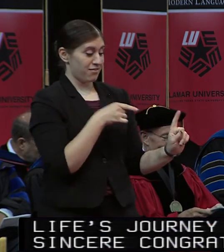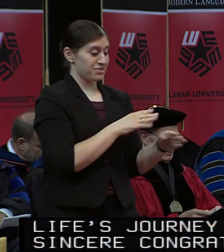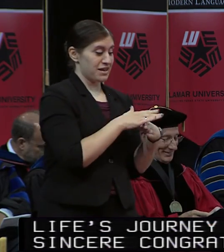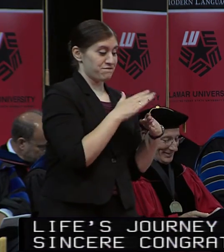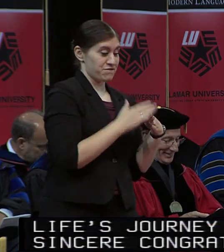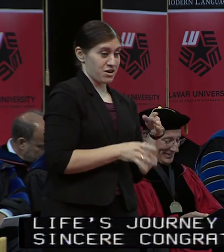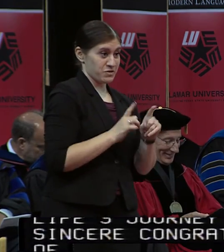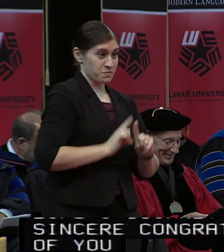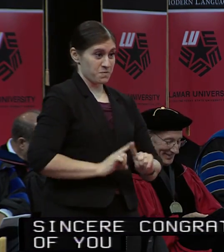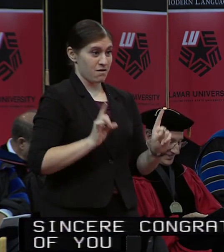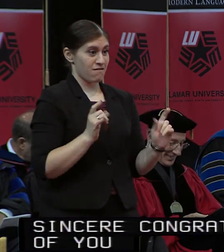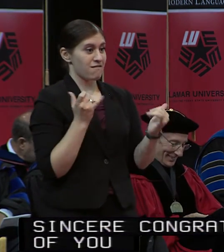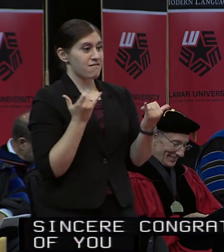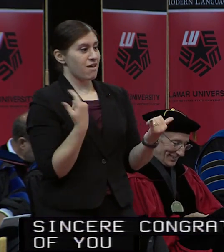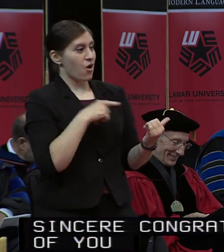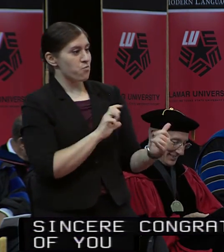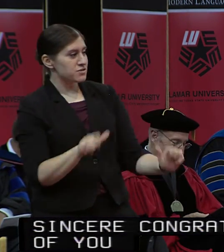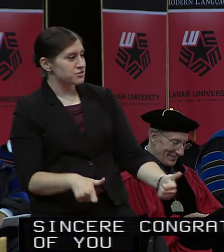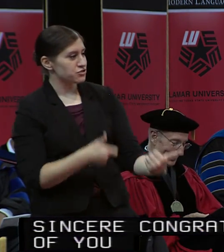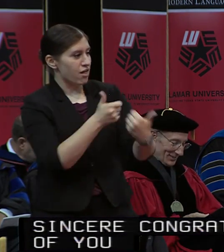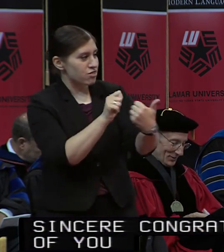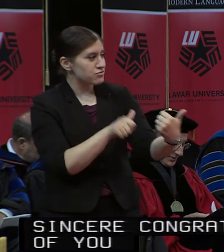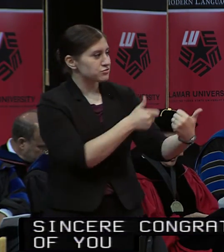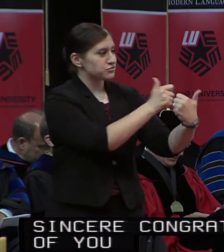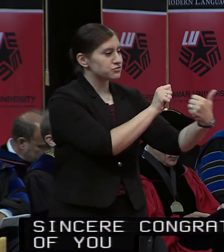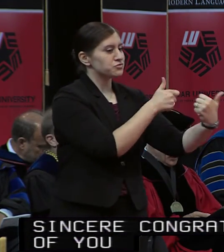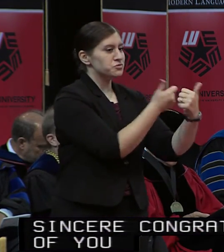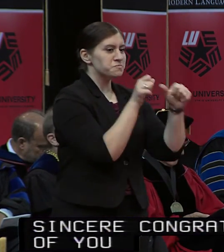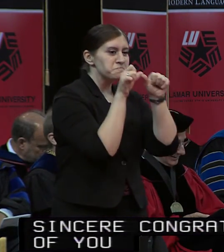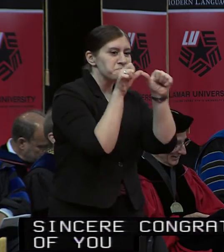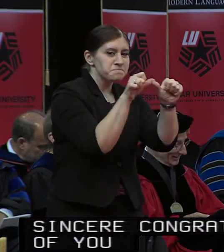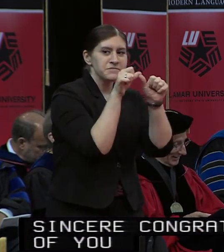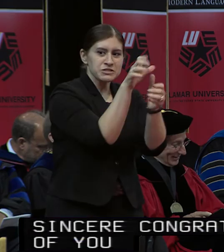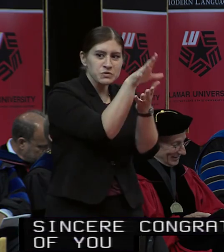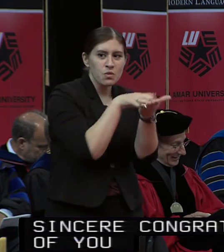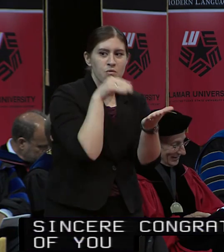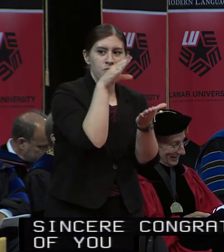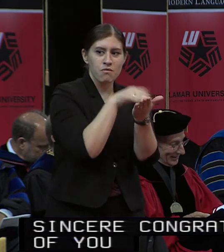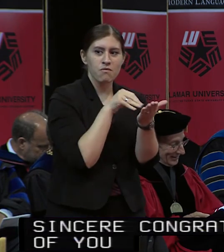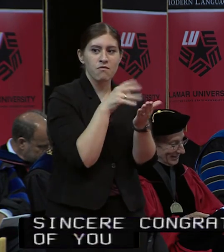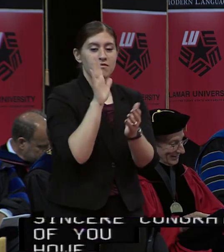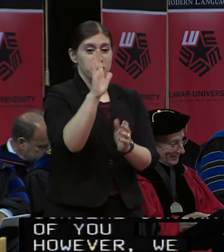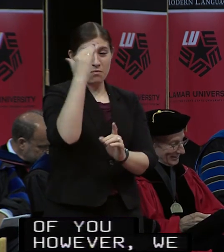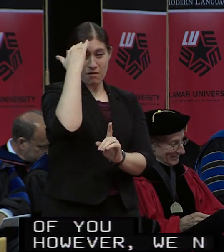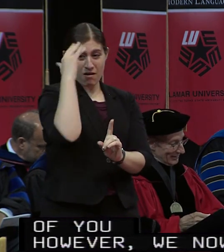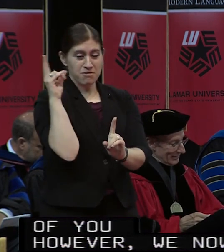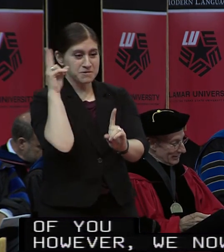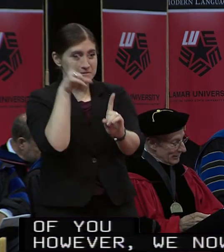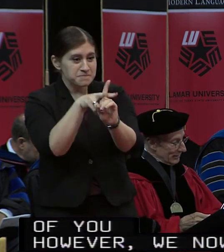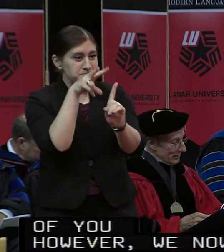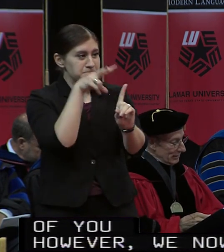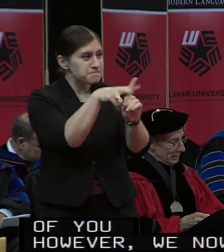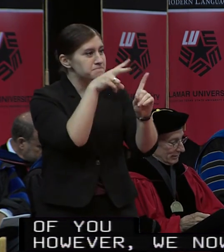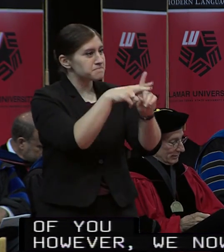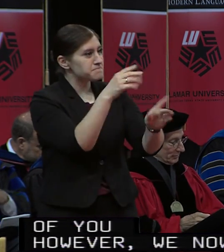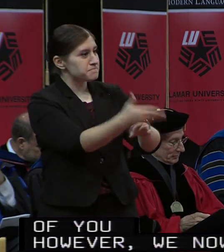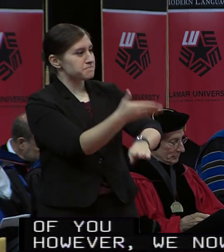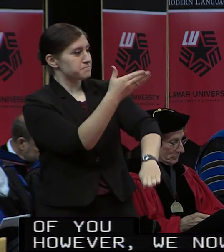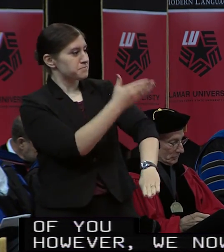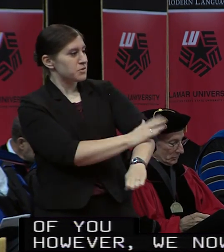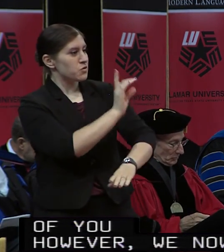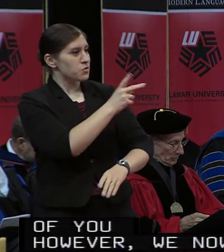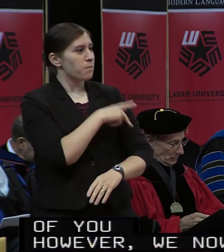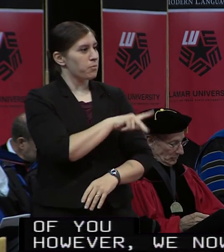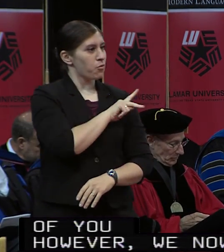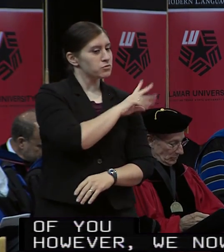However, we now challenge you to continue to learn, to apply your knowledge and to excel throughout your